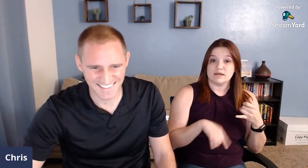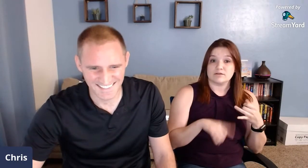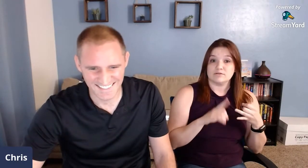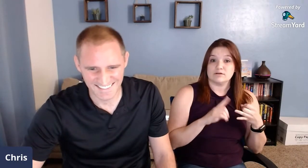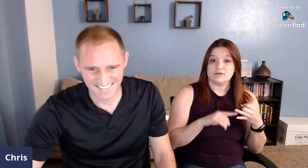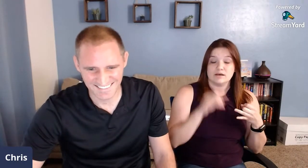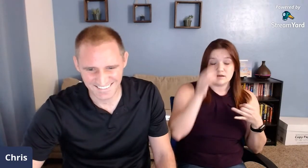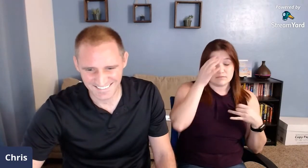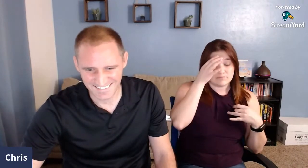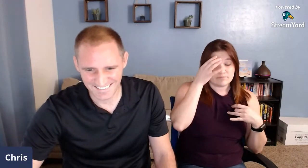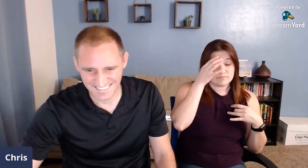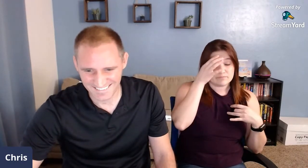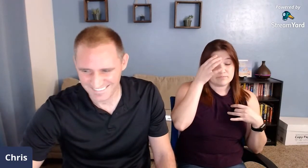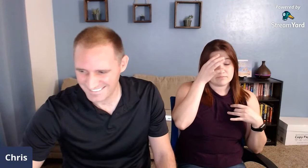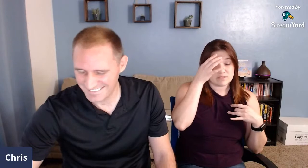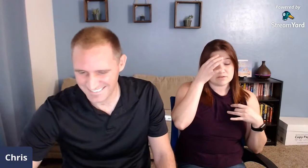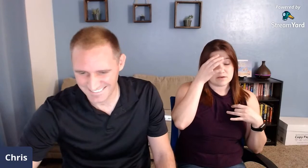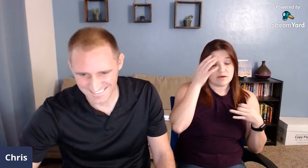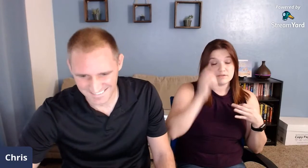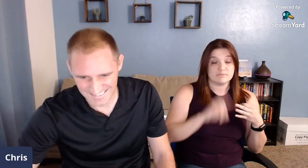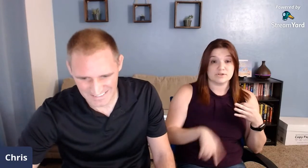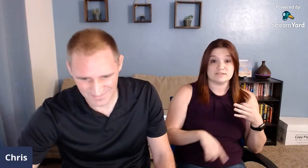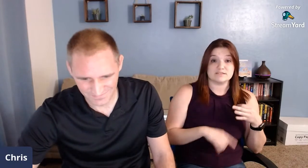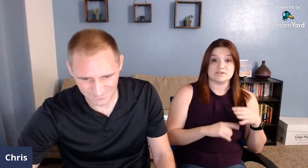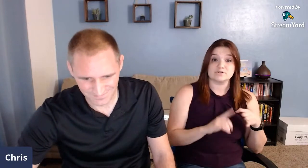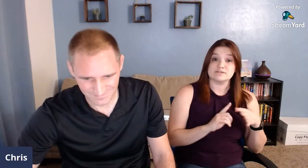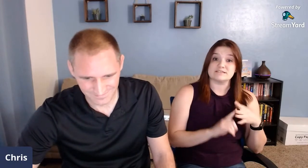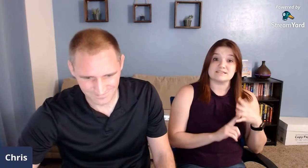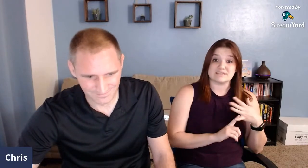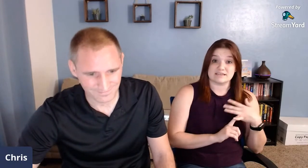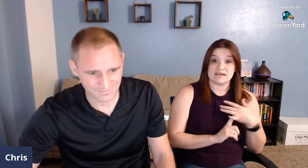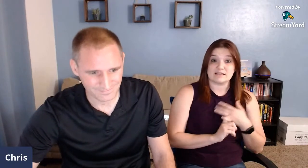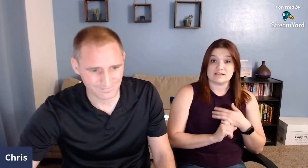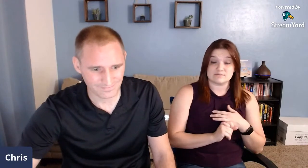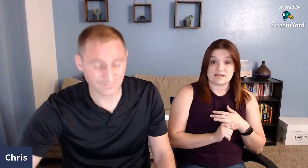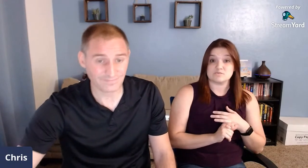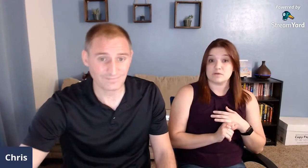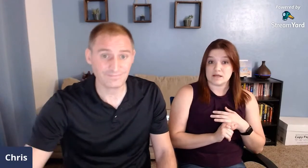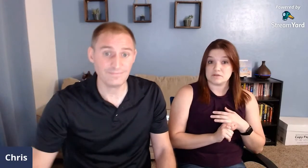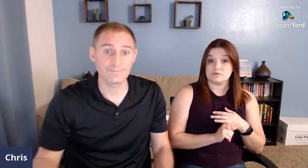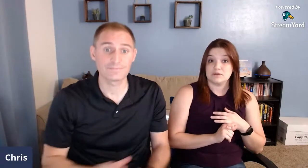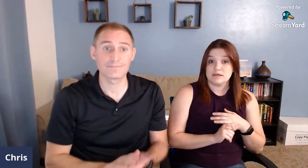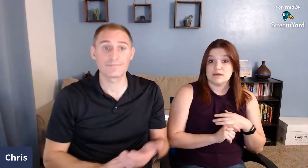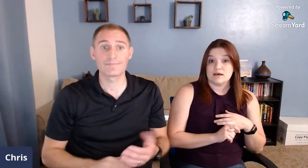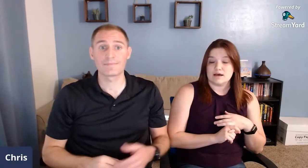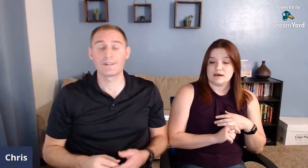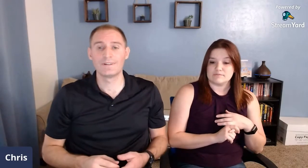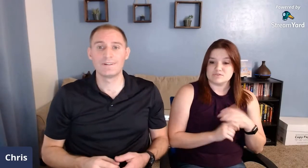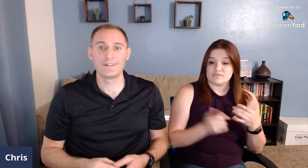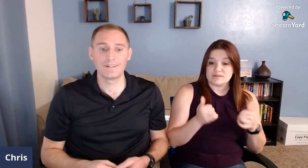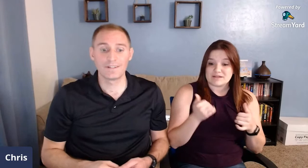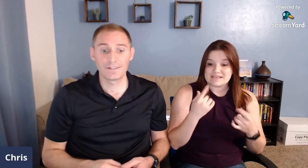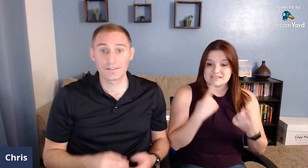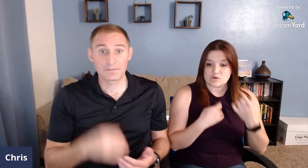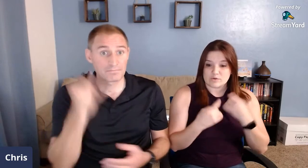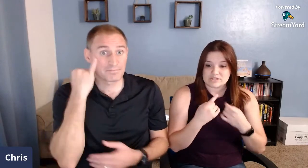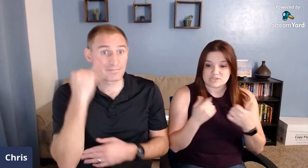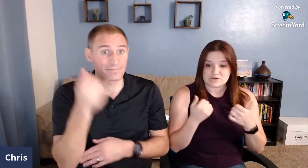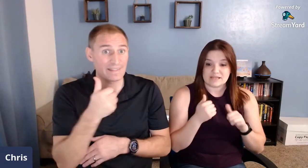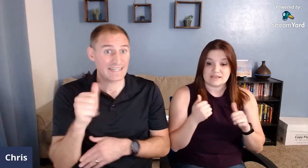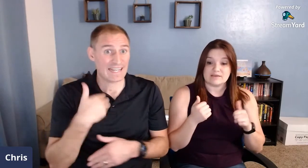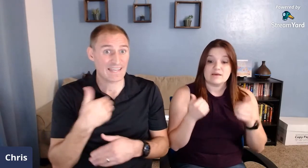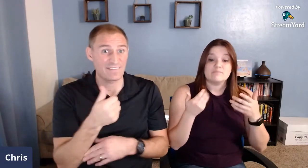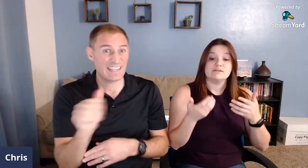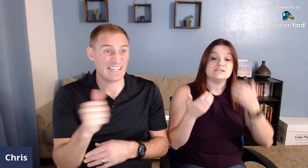community, medical, mental health, emergency surgeries, things like that. That's what I do. So if anybody has any